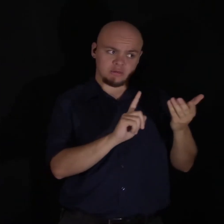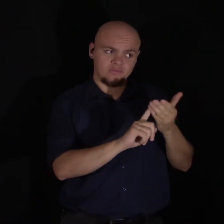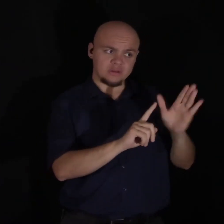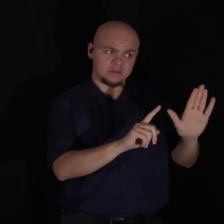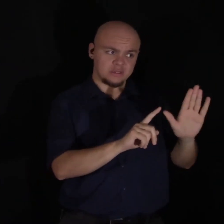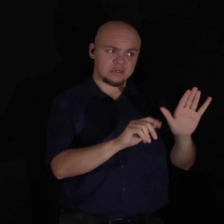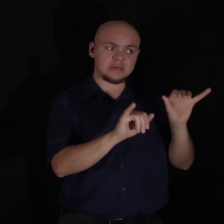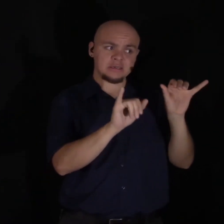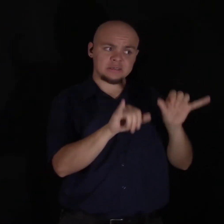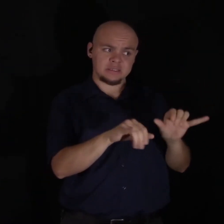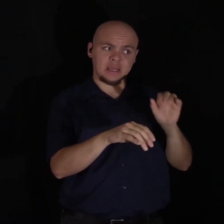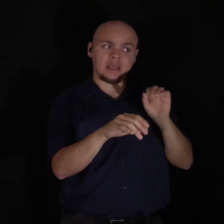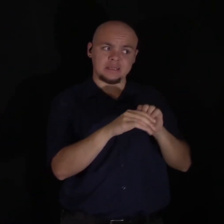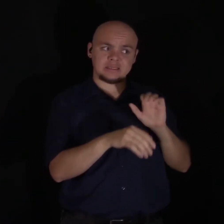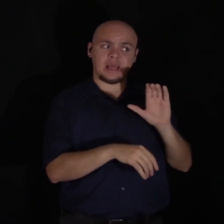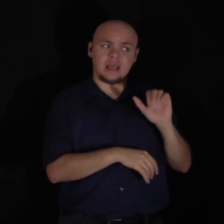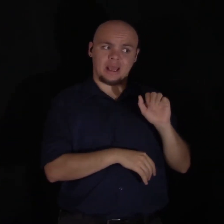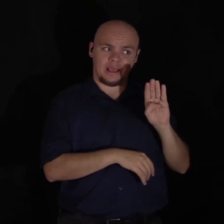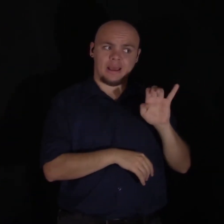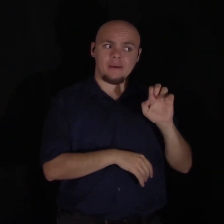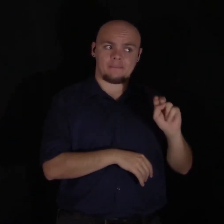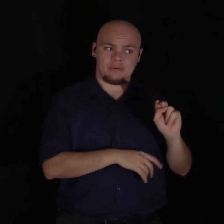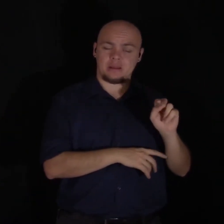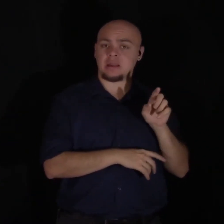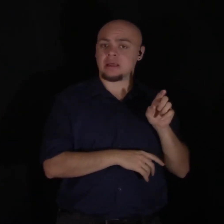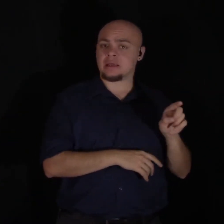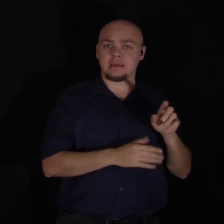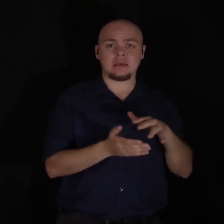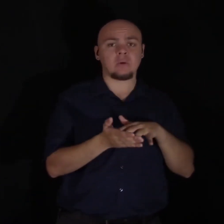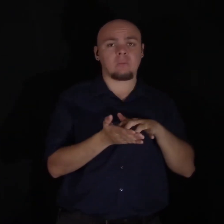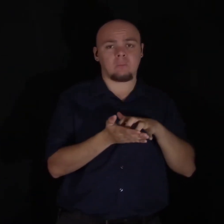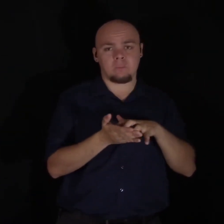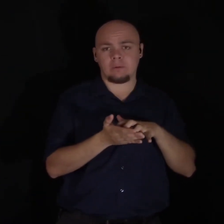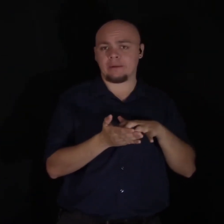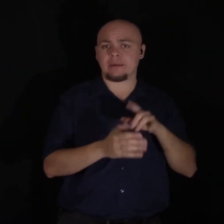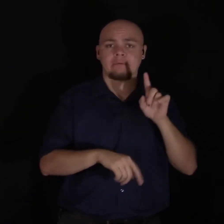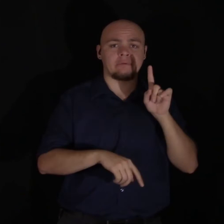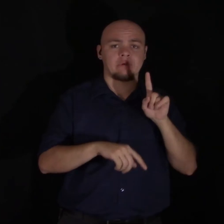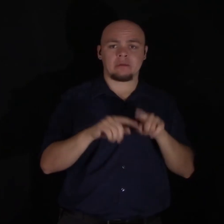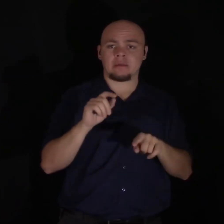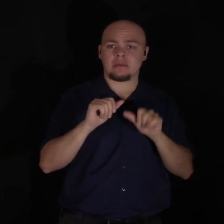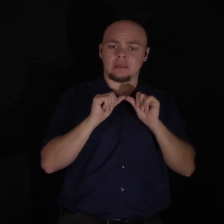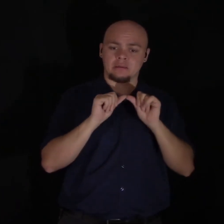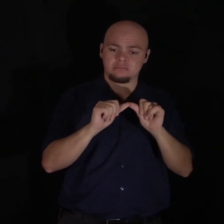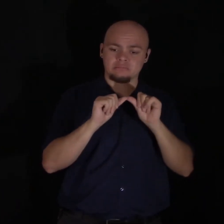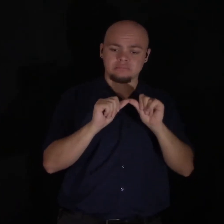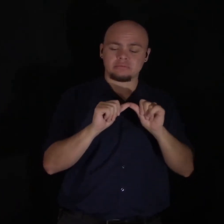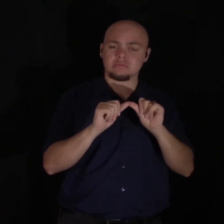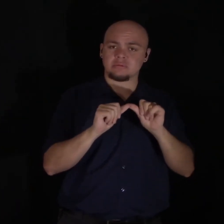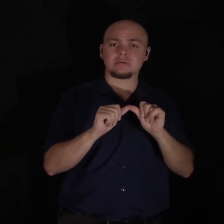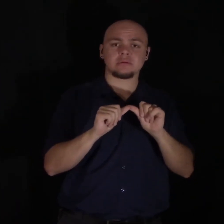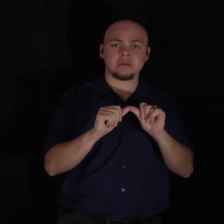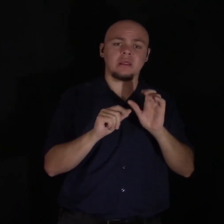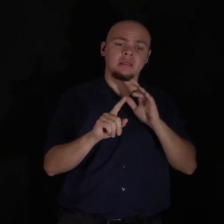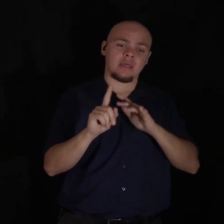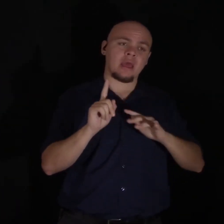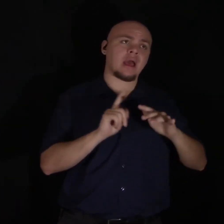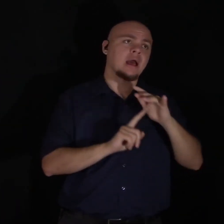in the cabin, for he is far too weak to sustain the rawness of the atmosphere. I